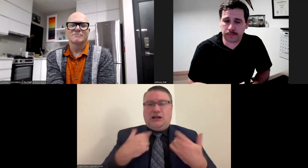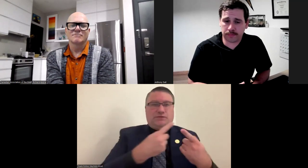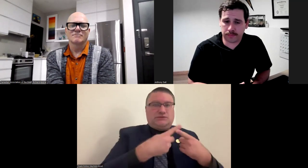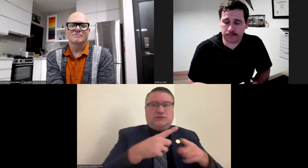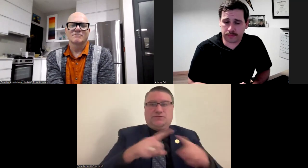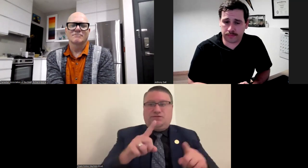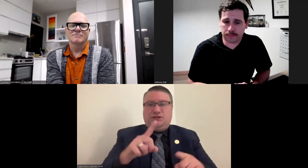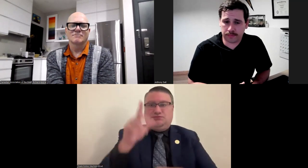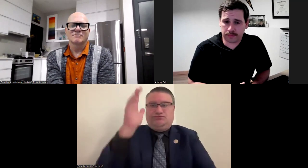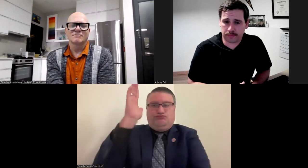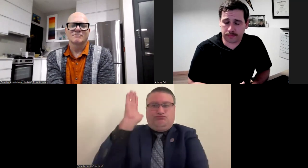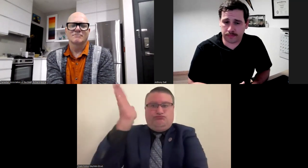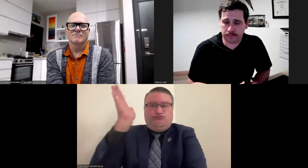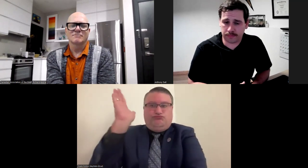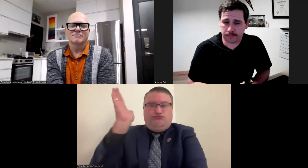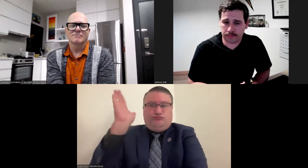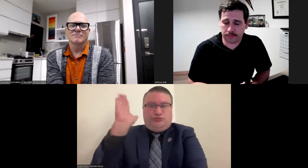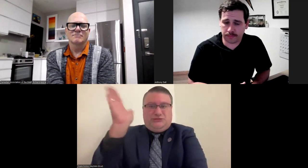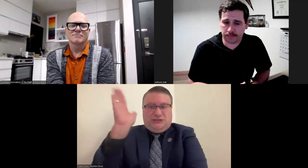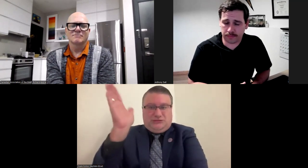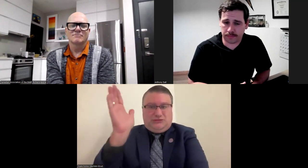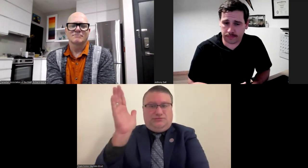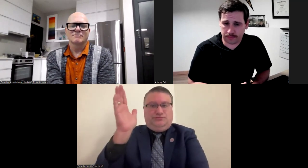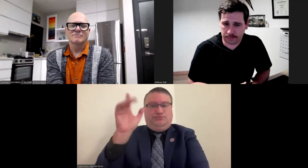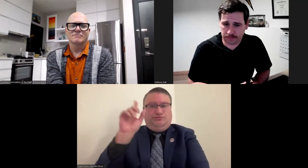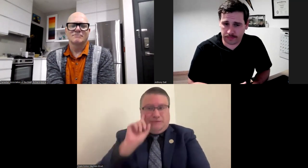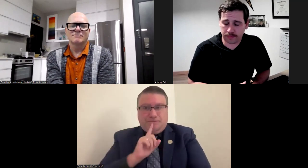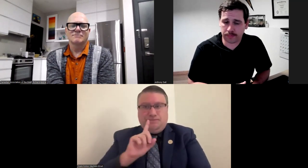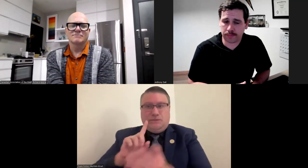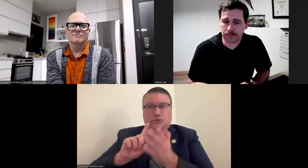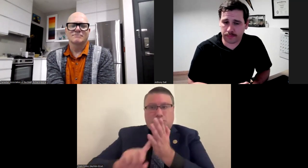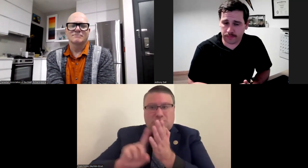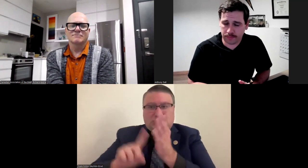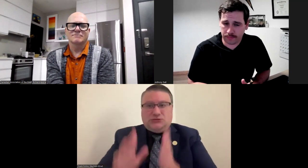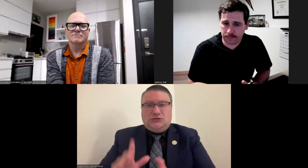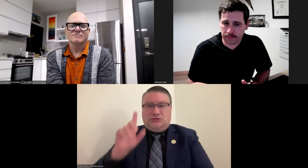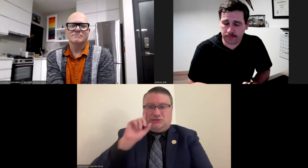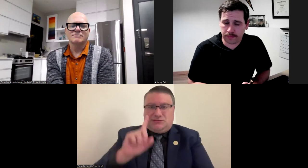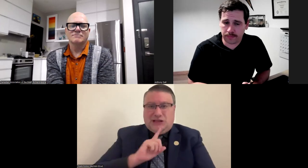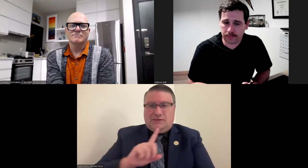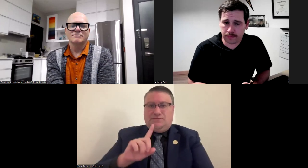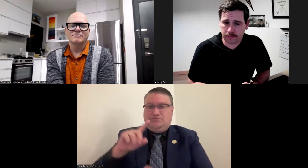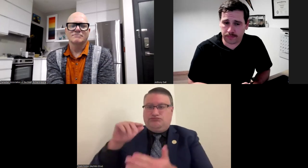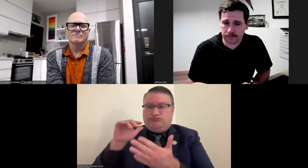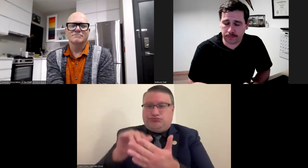And it's a week-long Congress that we host. And during the Congress, there's a number of presenters, deaf